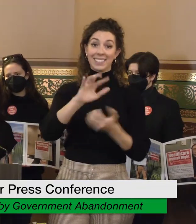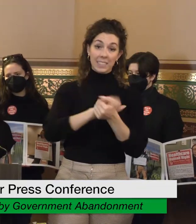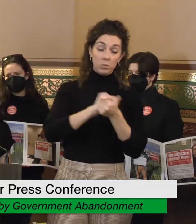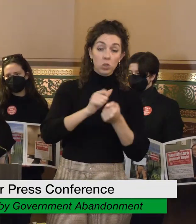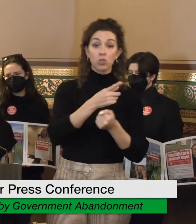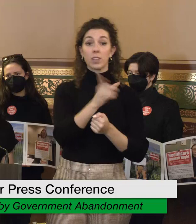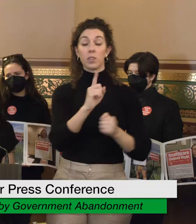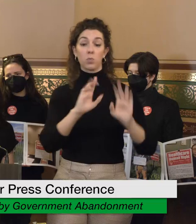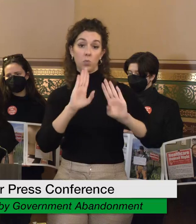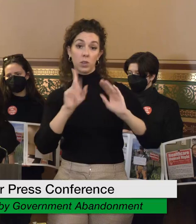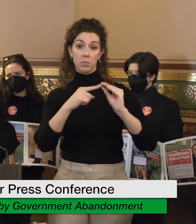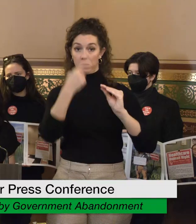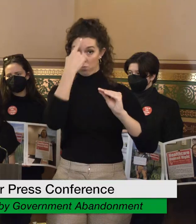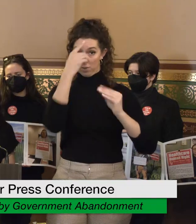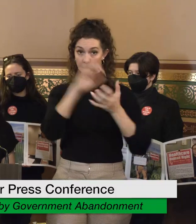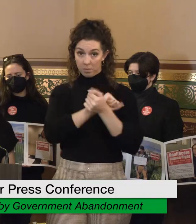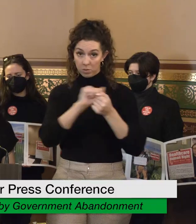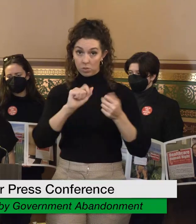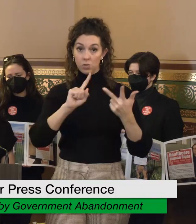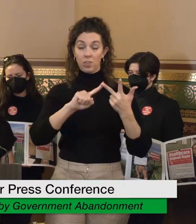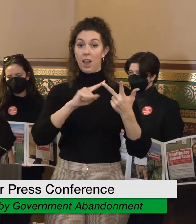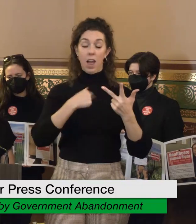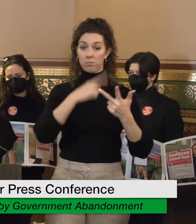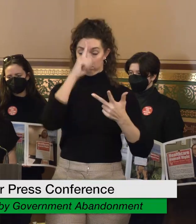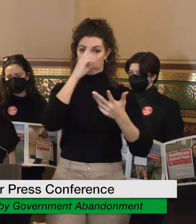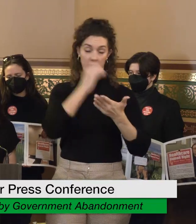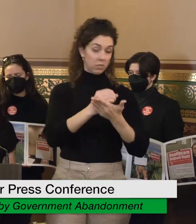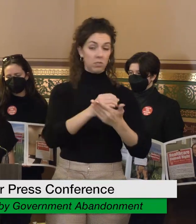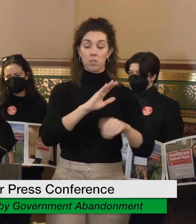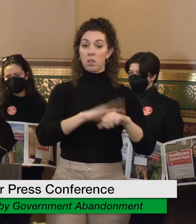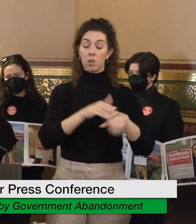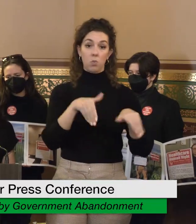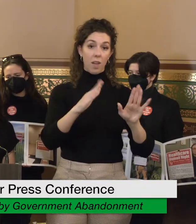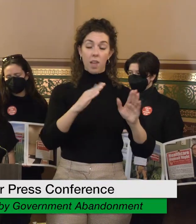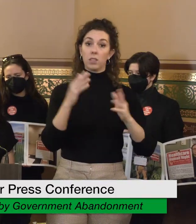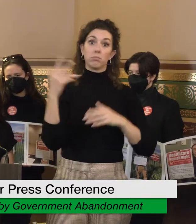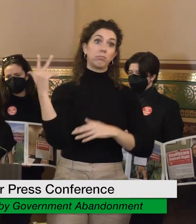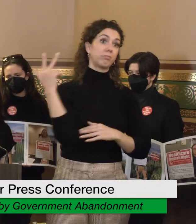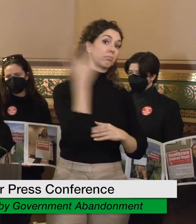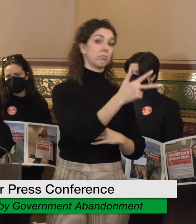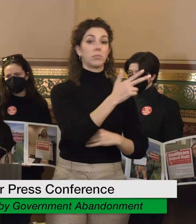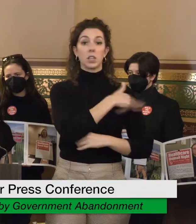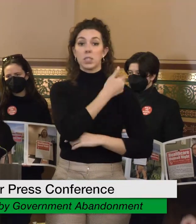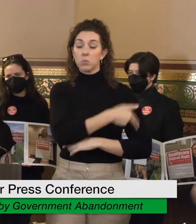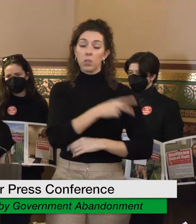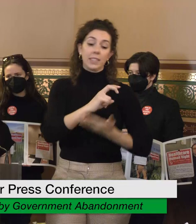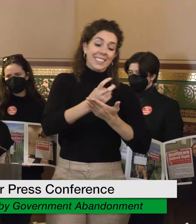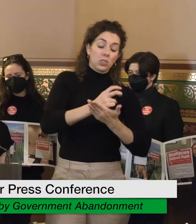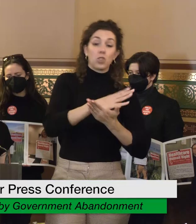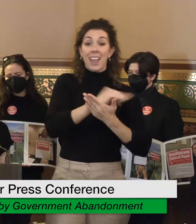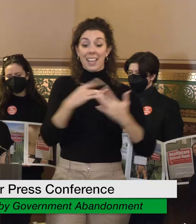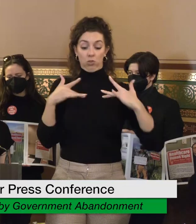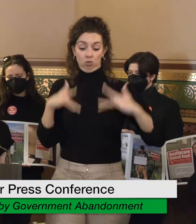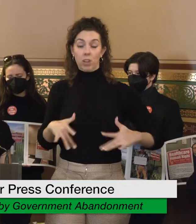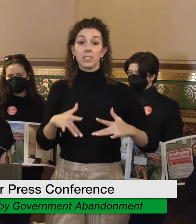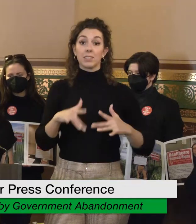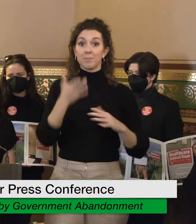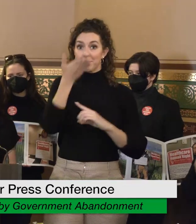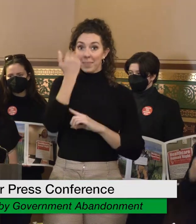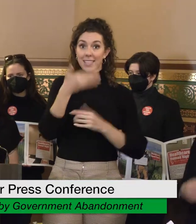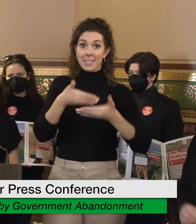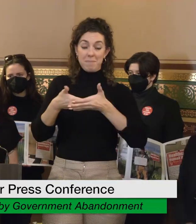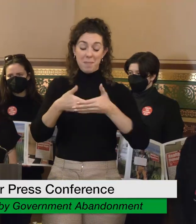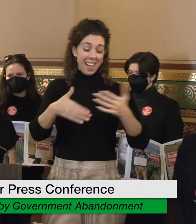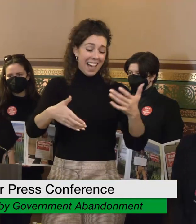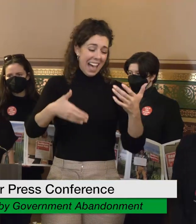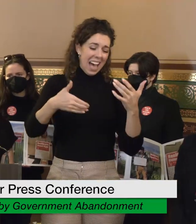brain damage. I lost consciousness on the way to the hospital, and I was having seizures. All while I was extremely depressed after having my baby taken out of my